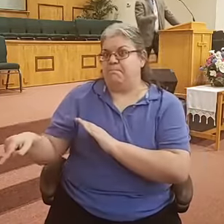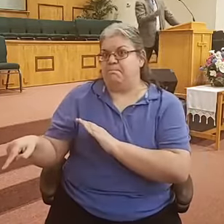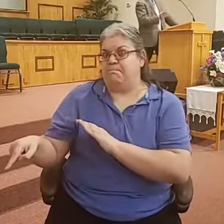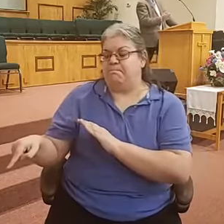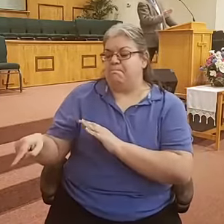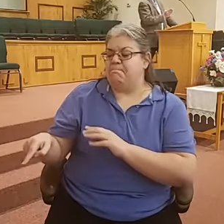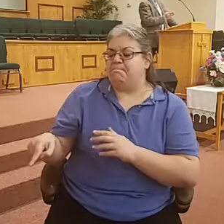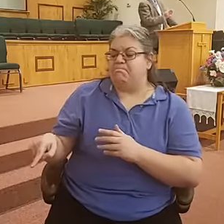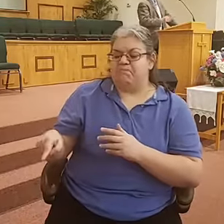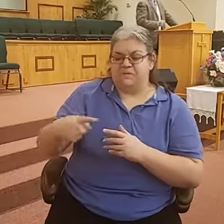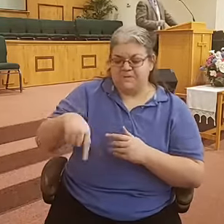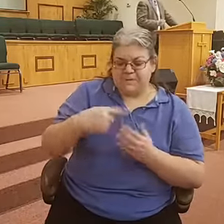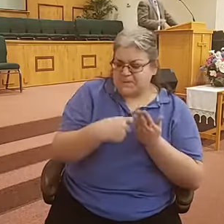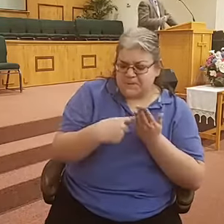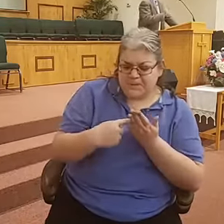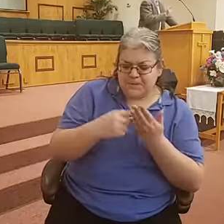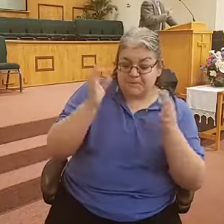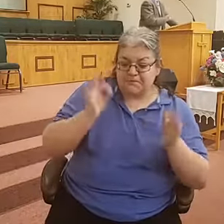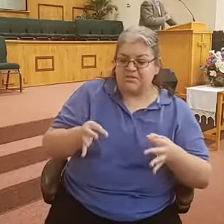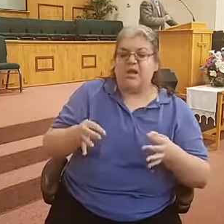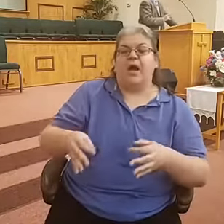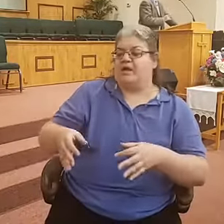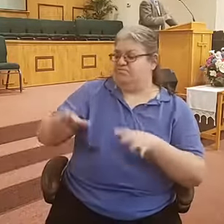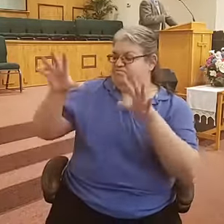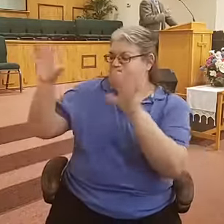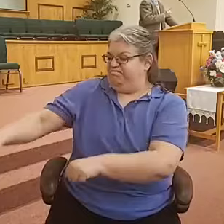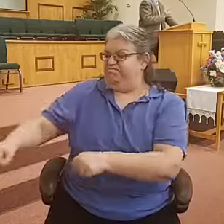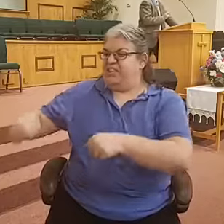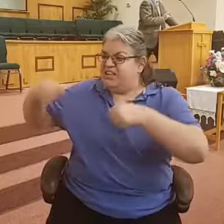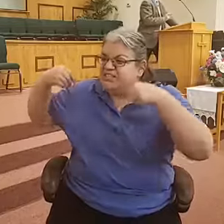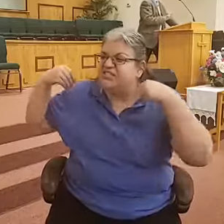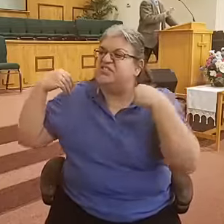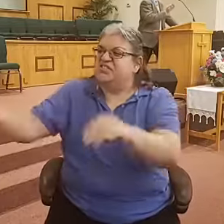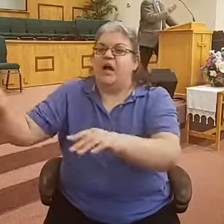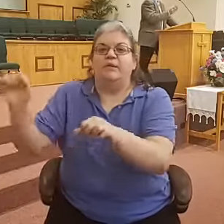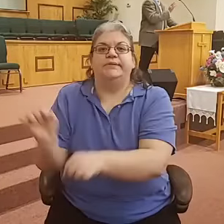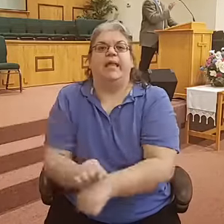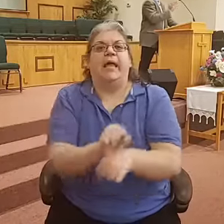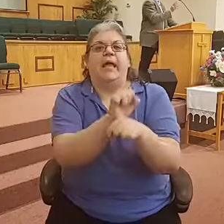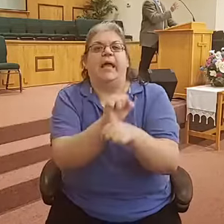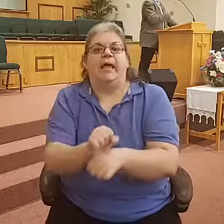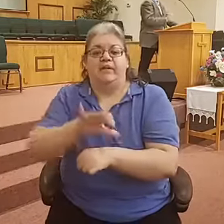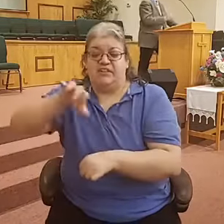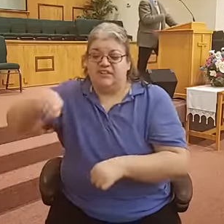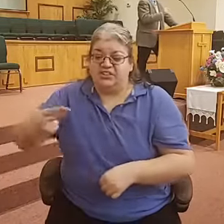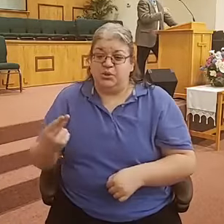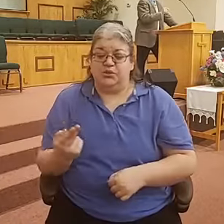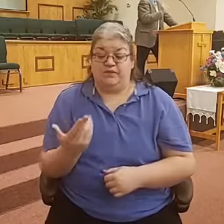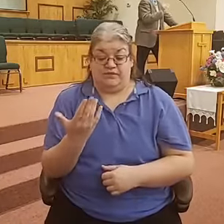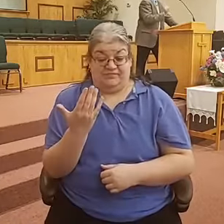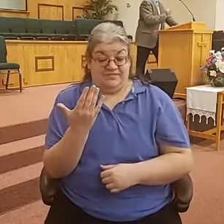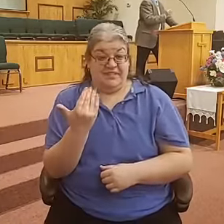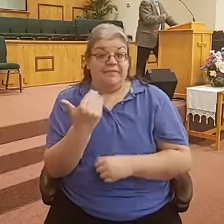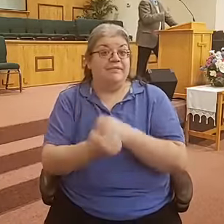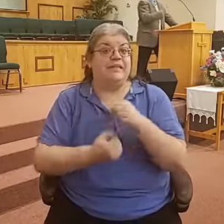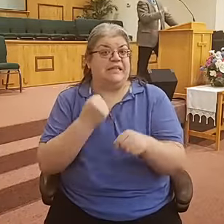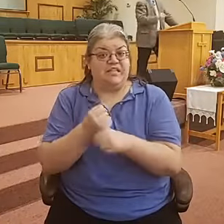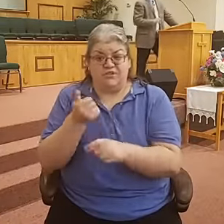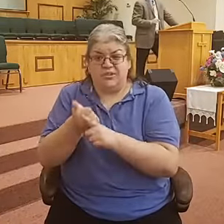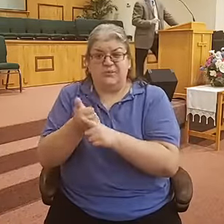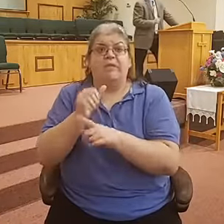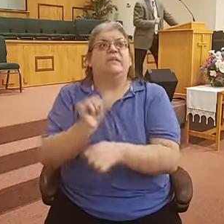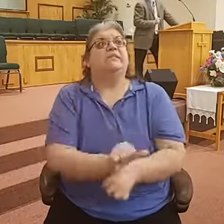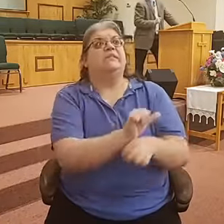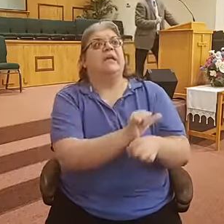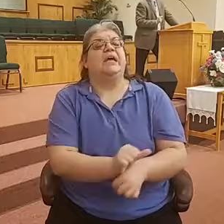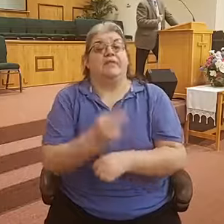But they end up selling him into slavery. For 17 years, he is a slave. And then it was 15 years, he's a slave. And 2 years,